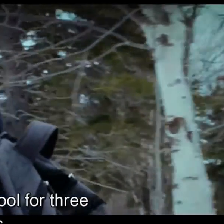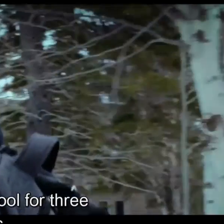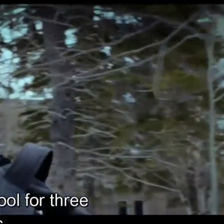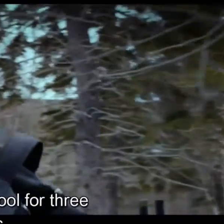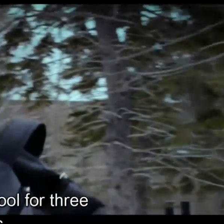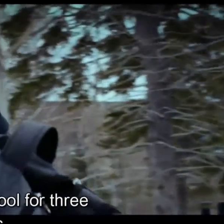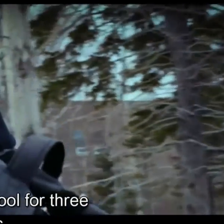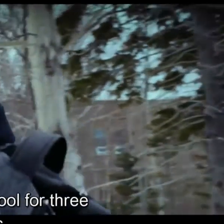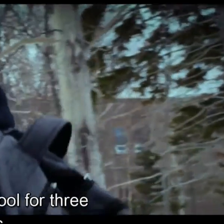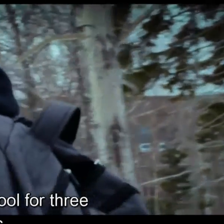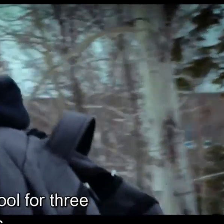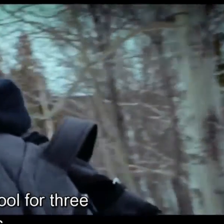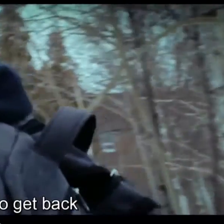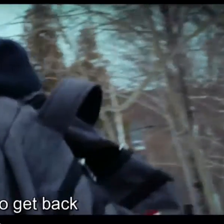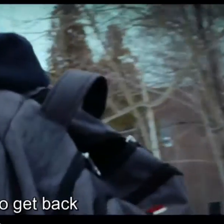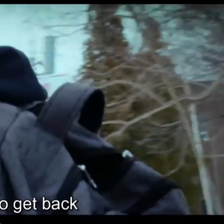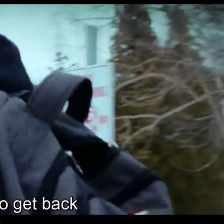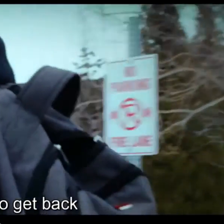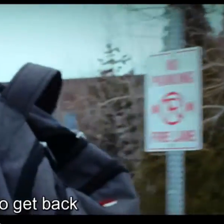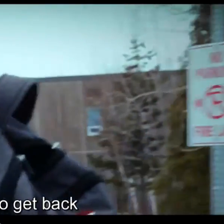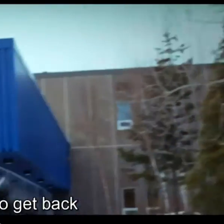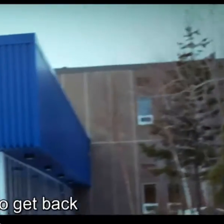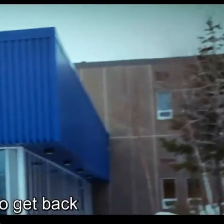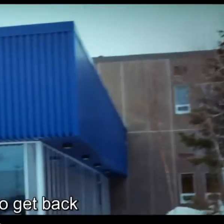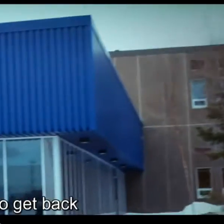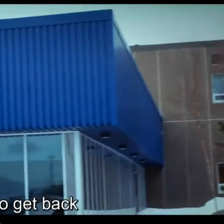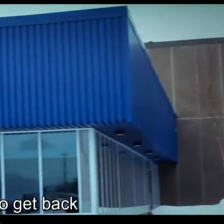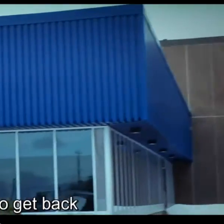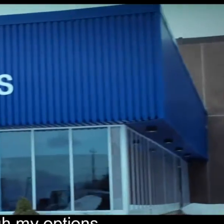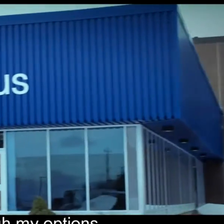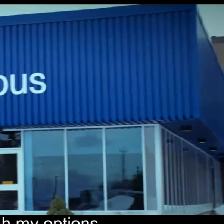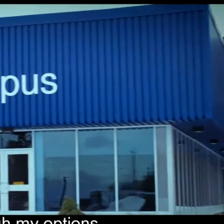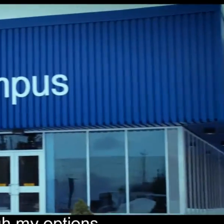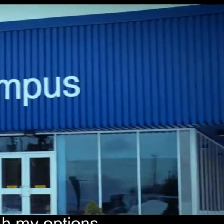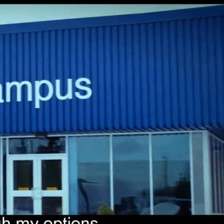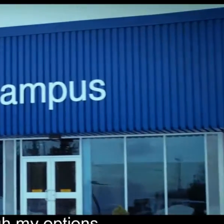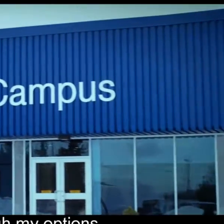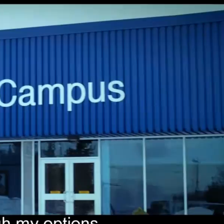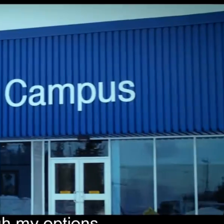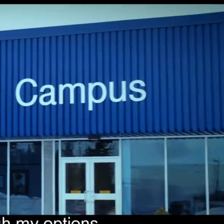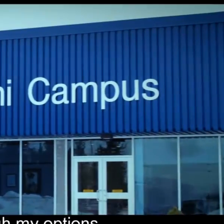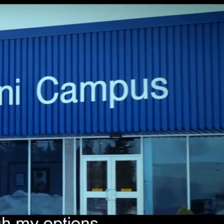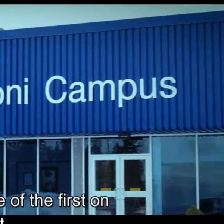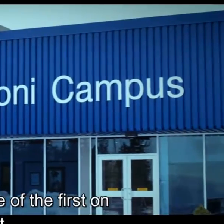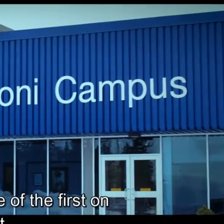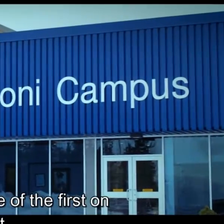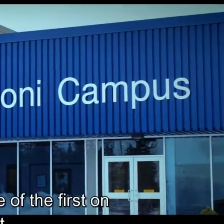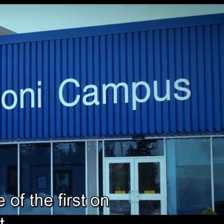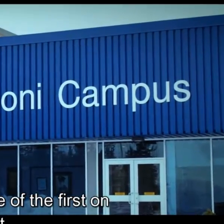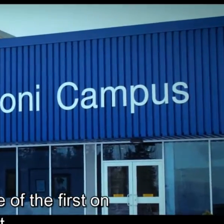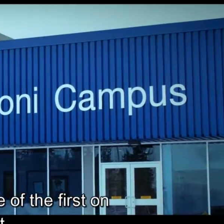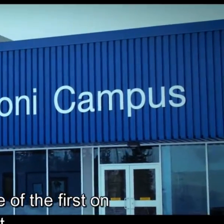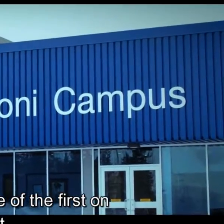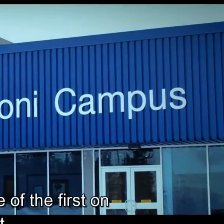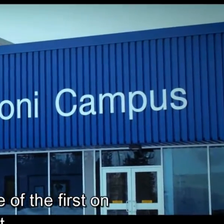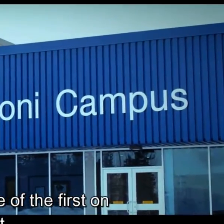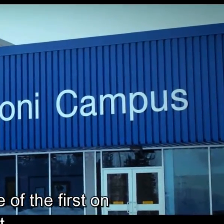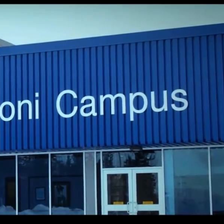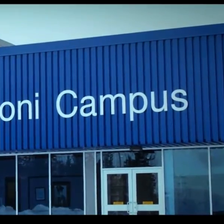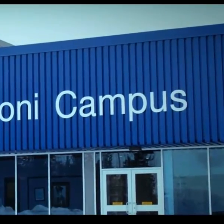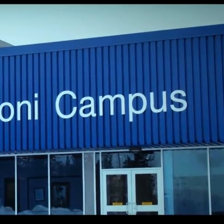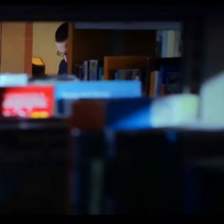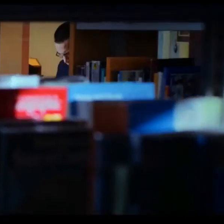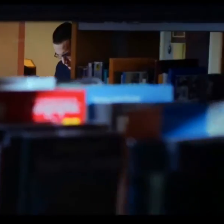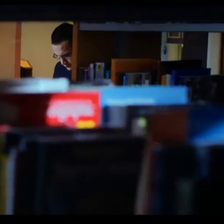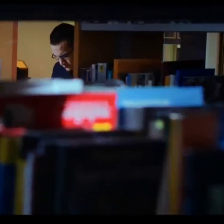I was at a school for 3 years, and I decided to get back into it, and I was going through my options. NSCC was one of the first on my list.